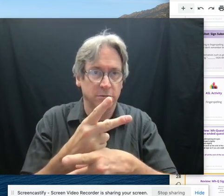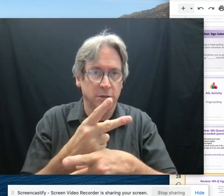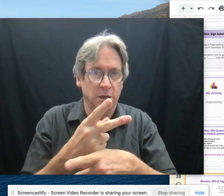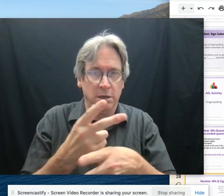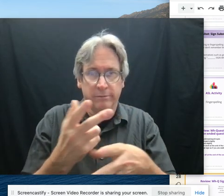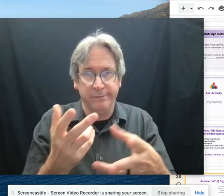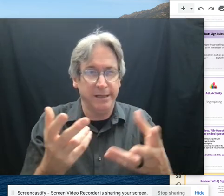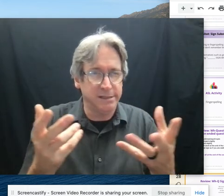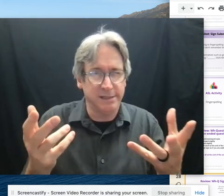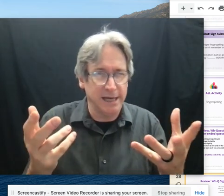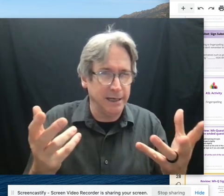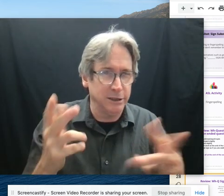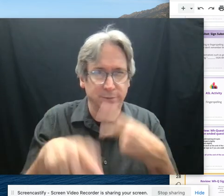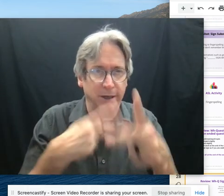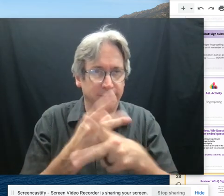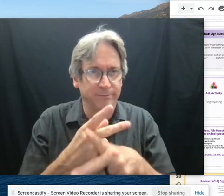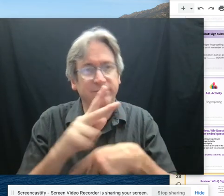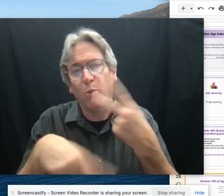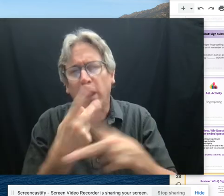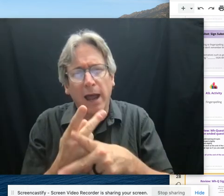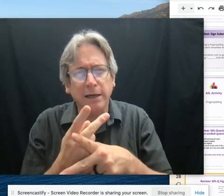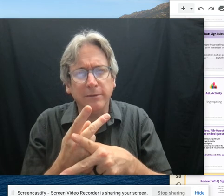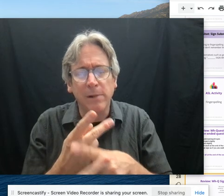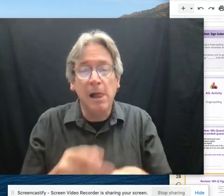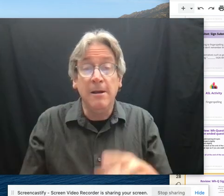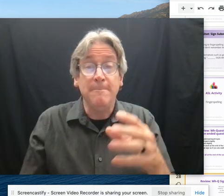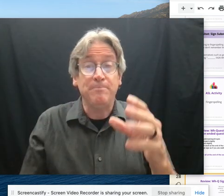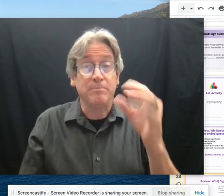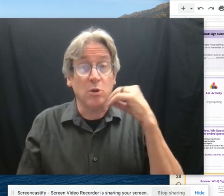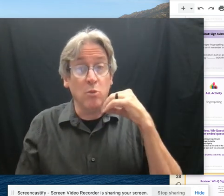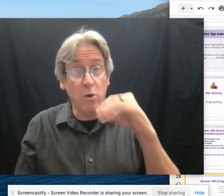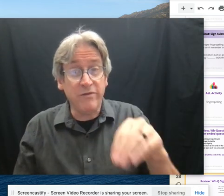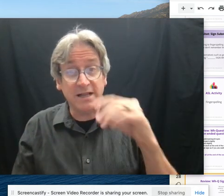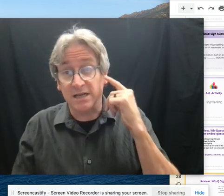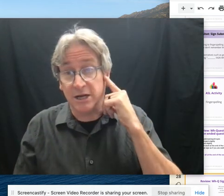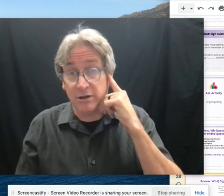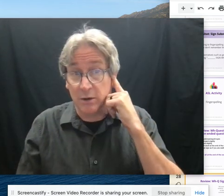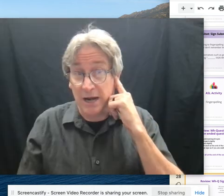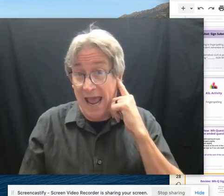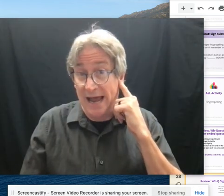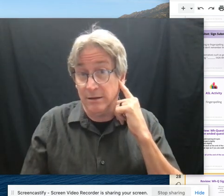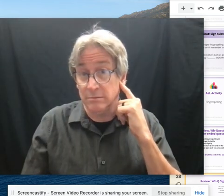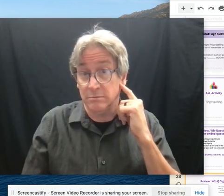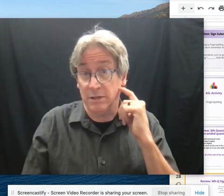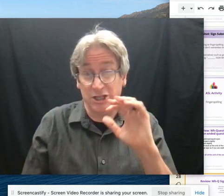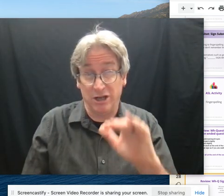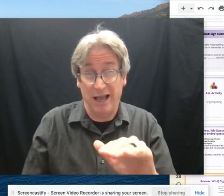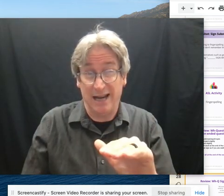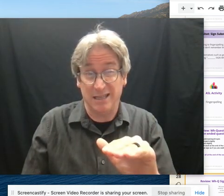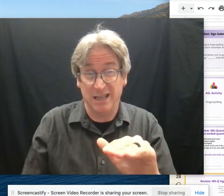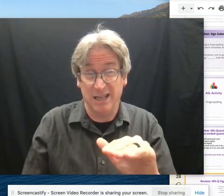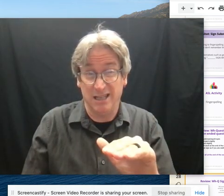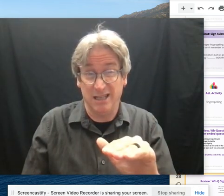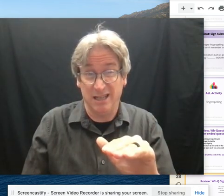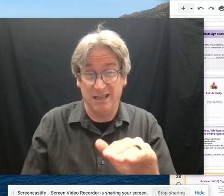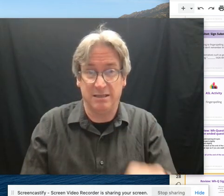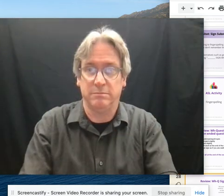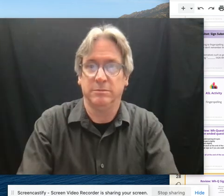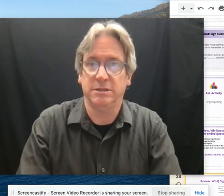other. It's signed English, but kind. One thing that's on here that I want to add, I'll add it to